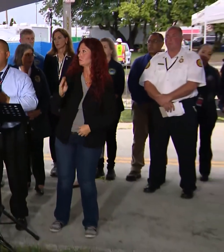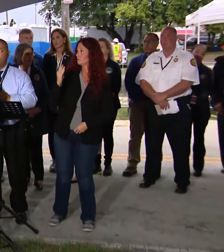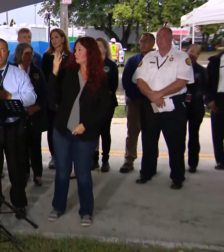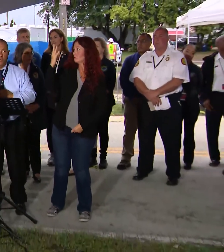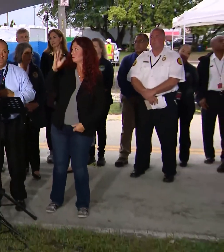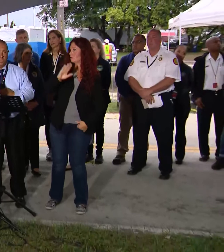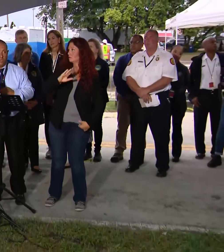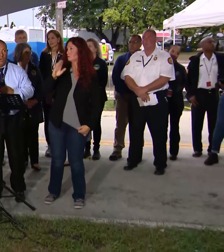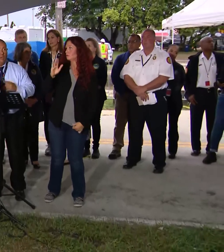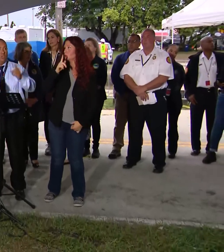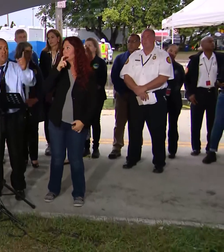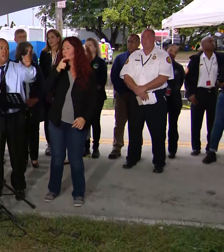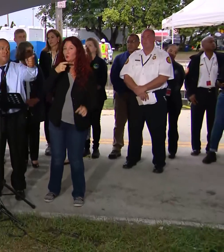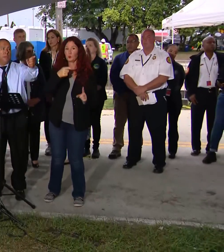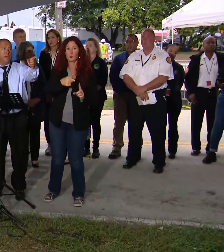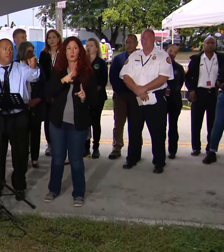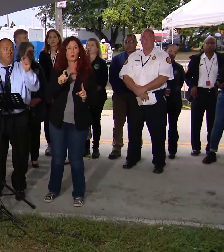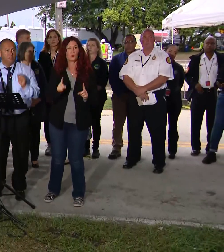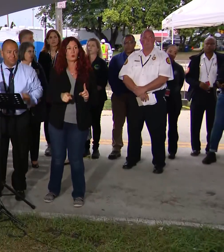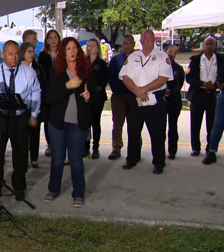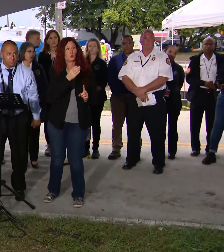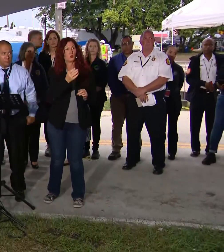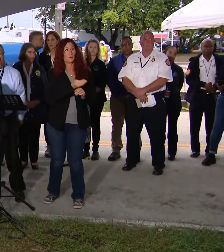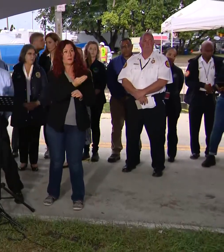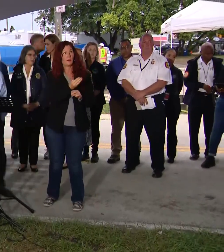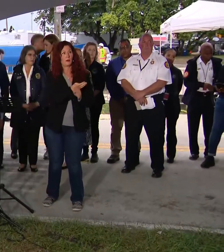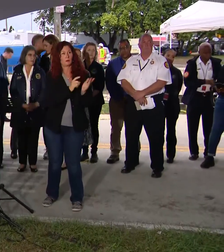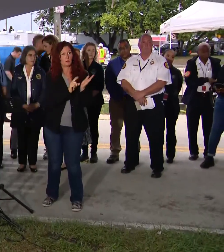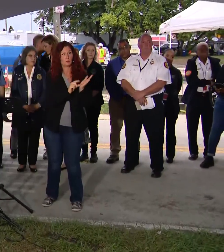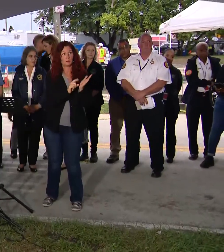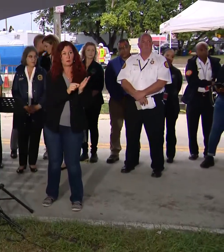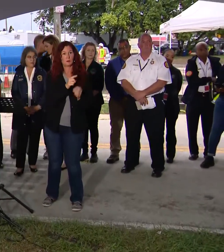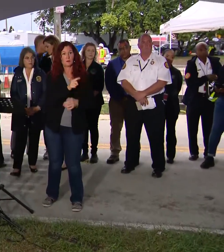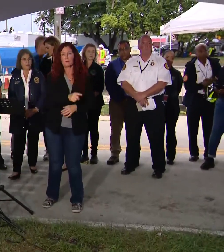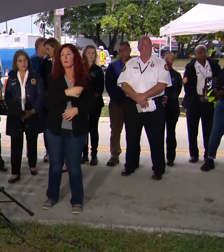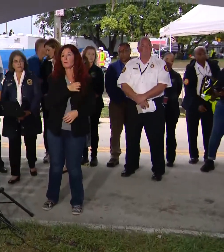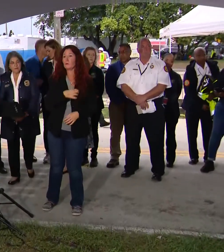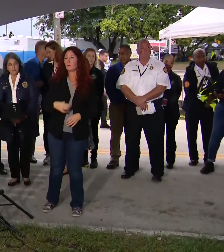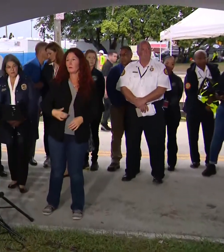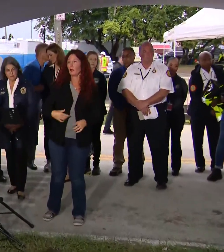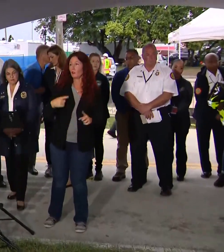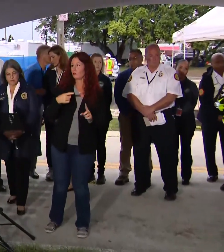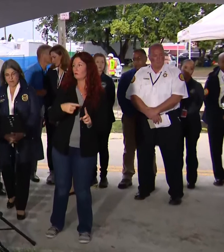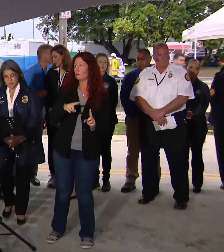identify who your question is directed to. We'll start off with Mammy Harold. Mayor, the main comment.